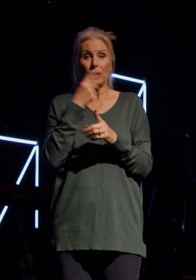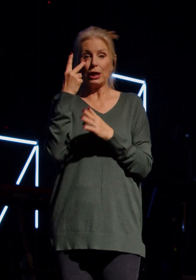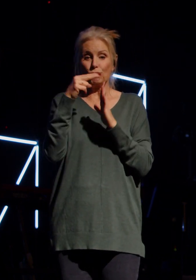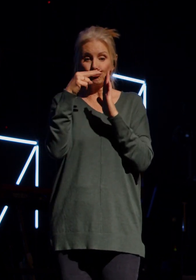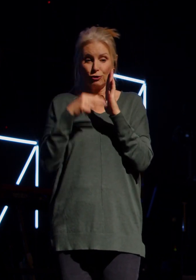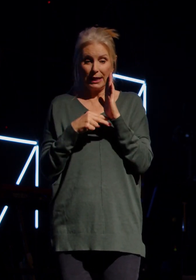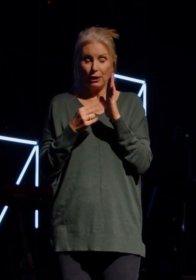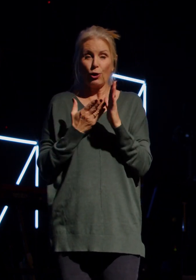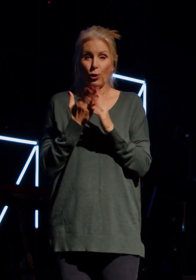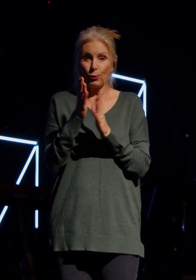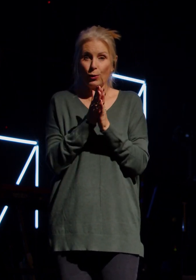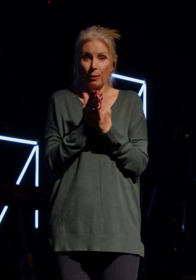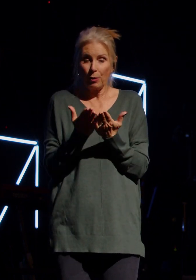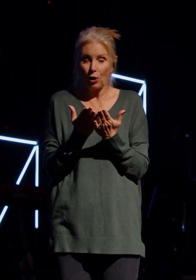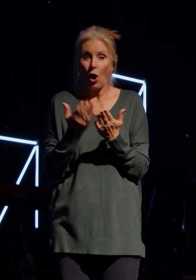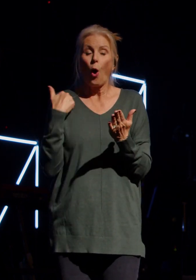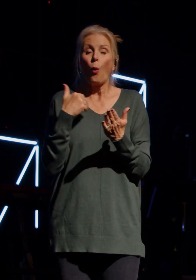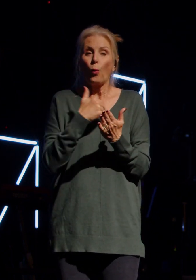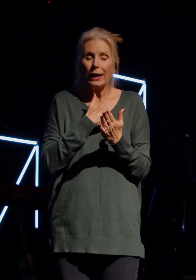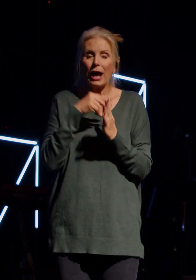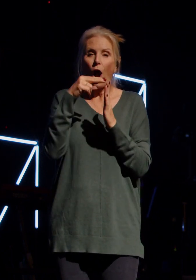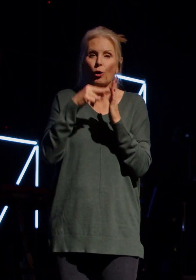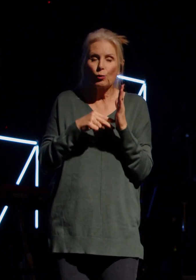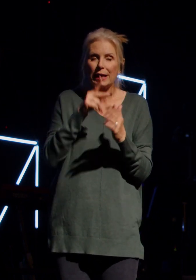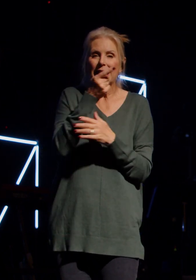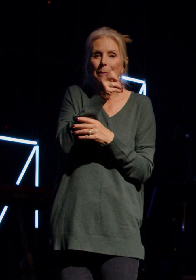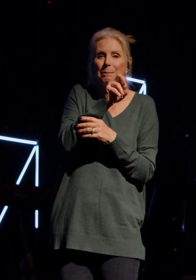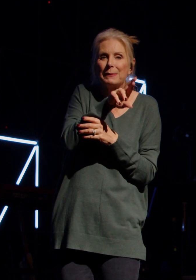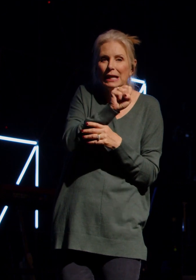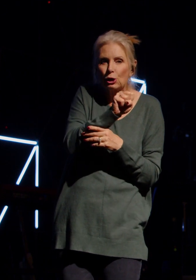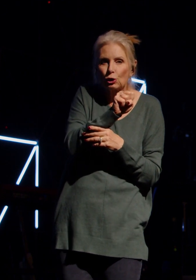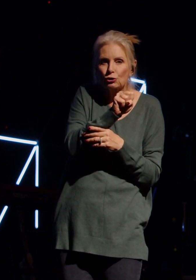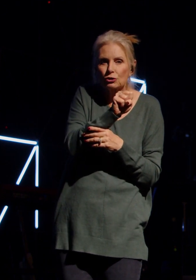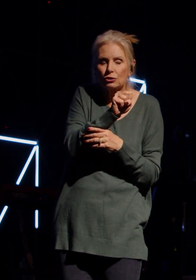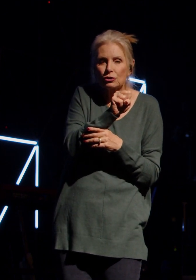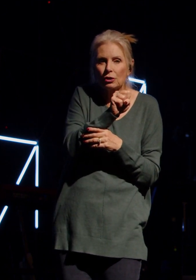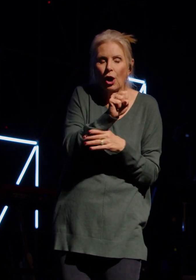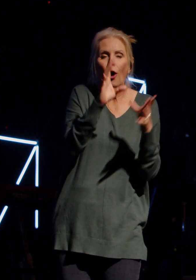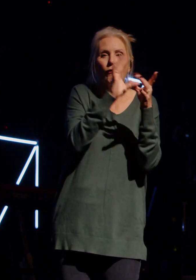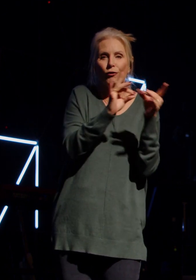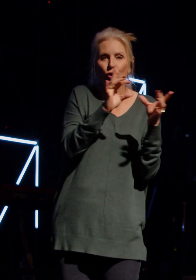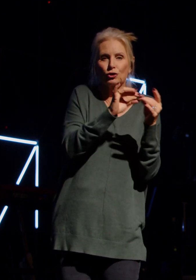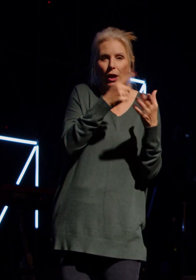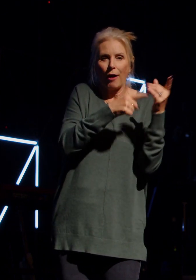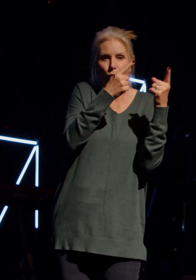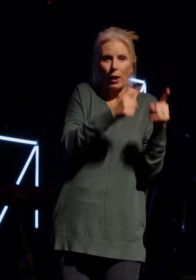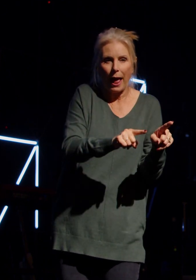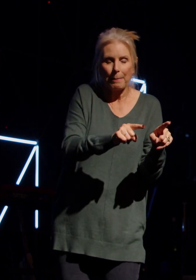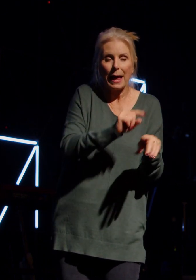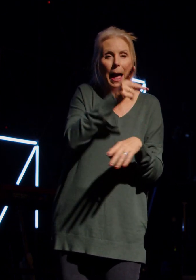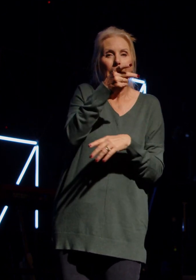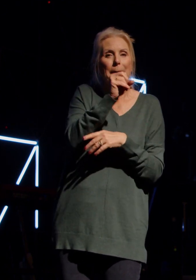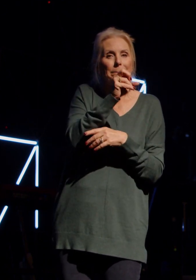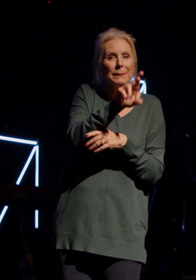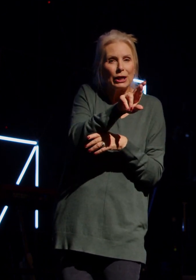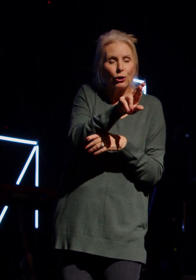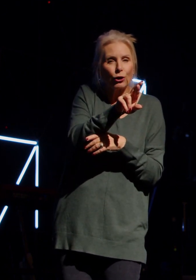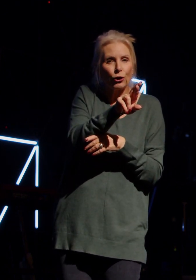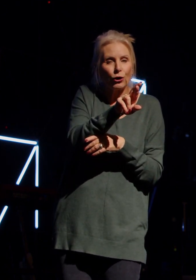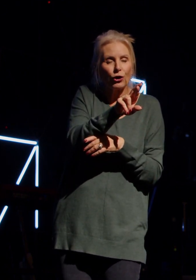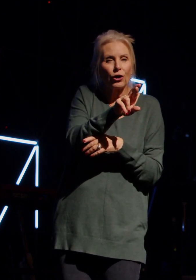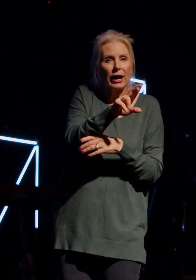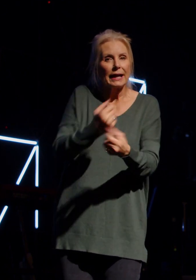reading Peter's version of everything that happened. It's Peter who stands behind Mark's